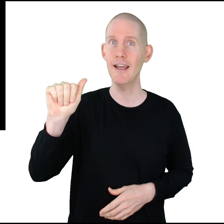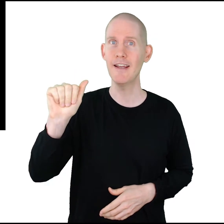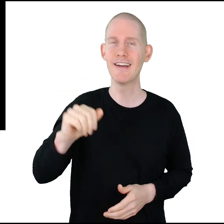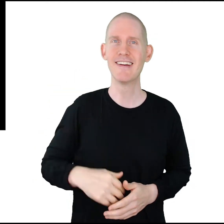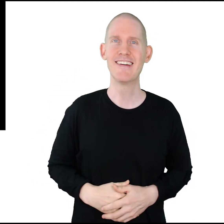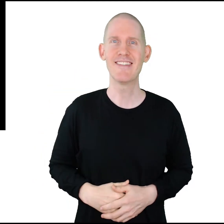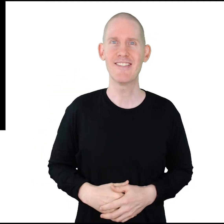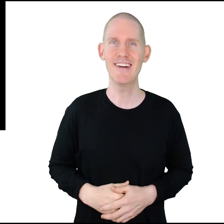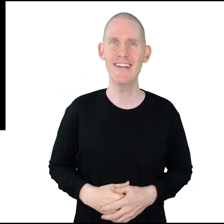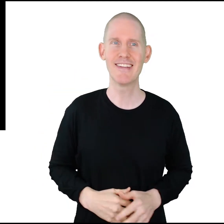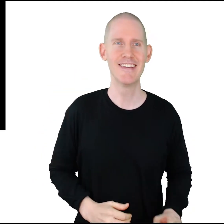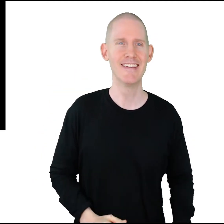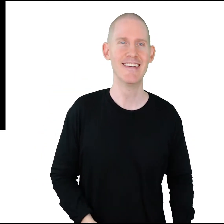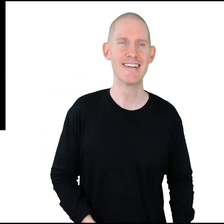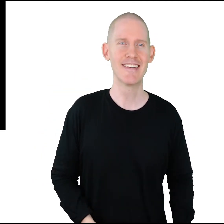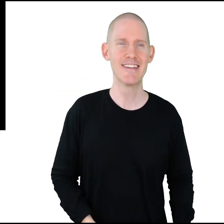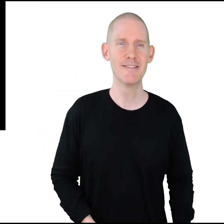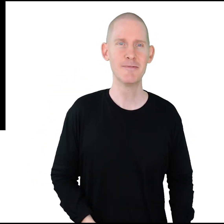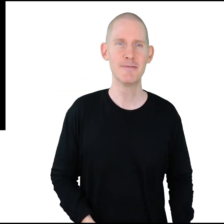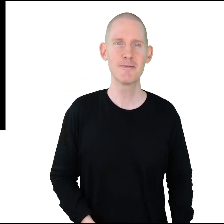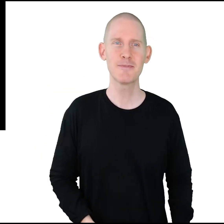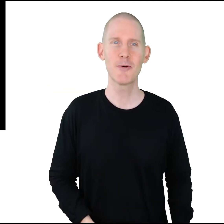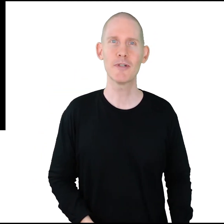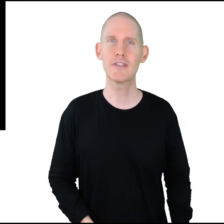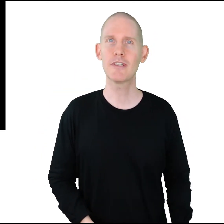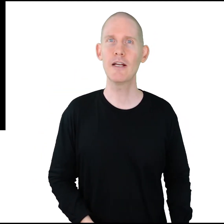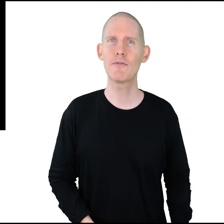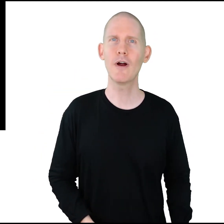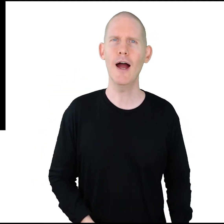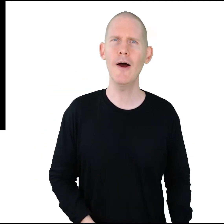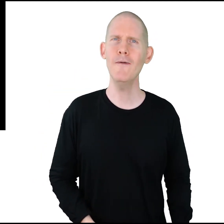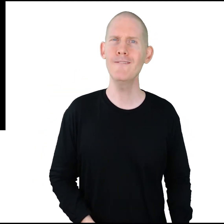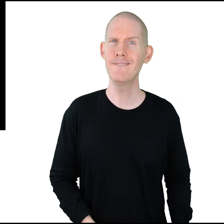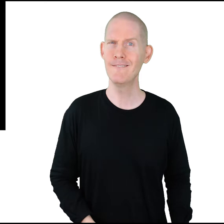A. Right. What's the sign for how?